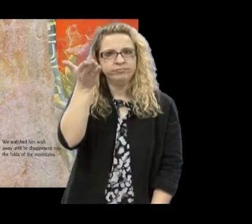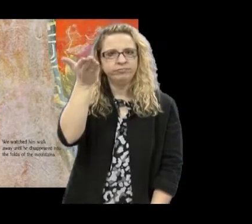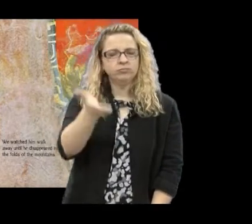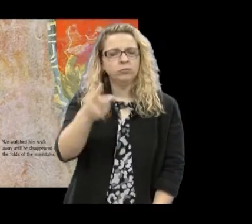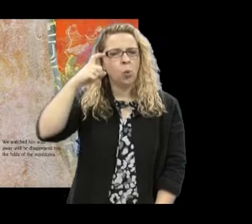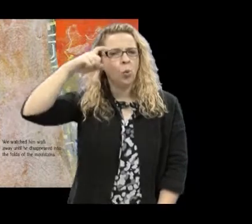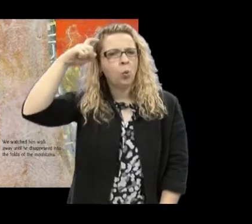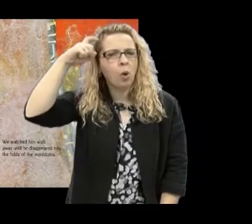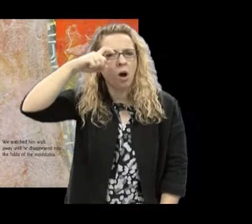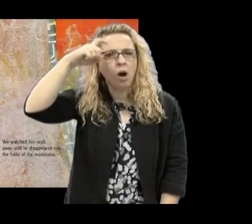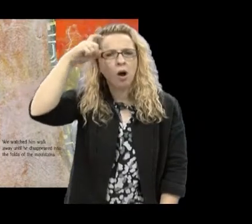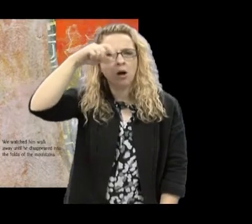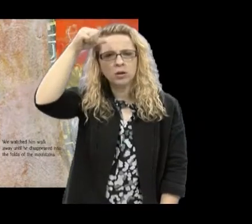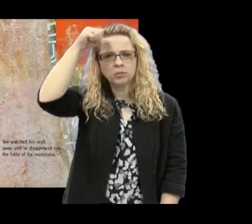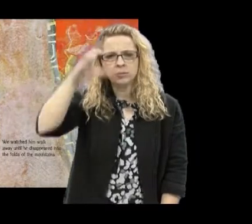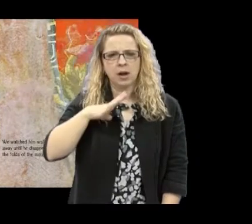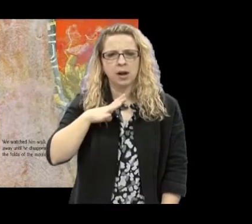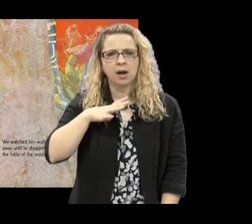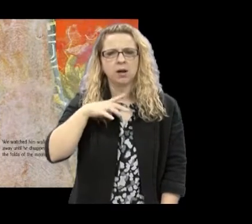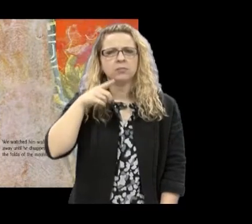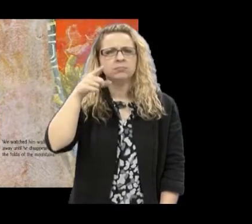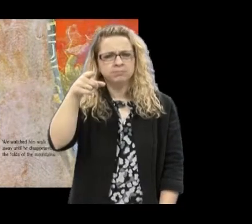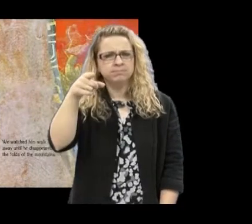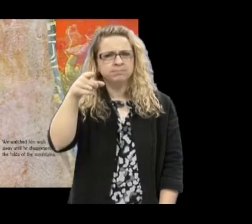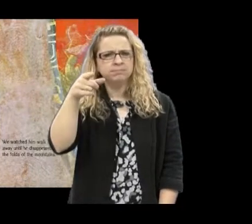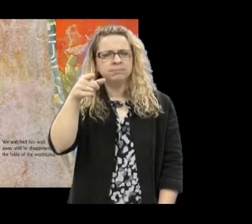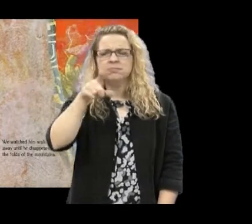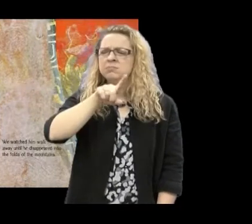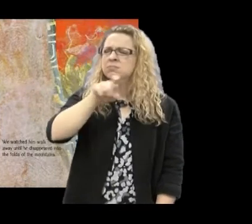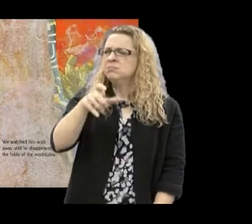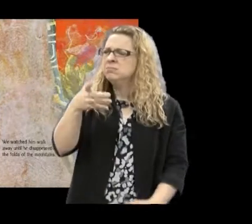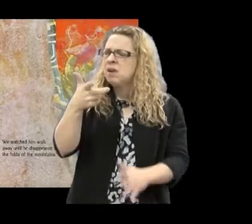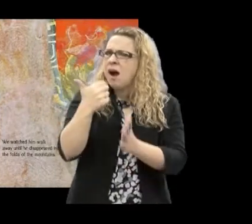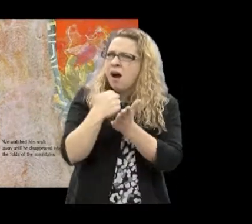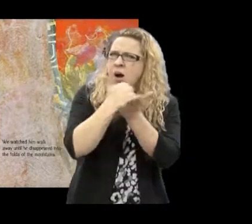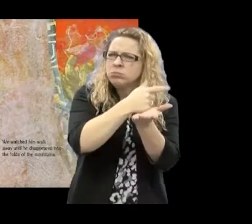to help him think of something special he could do for Corfey.